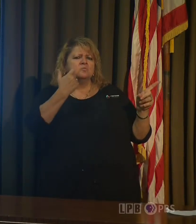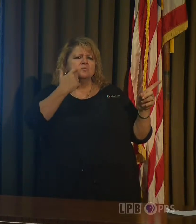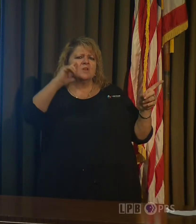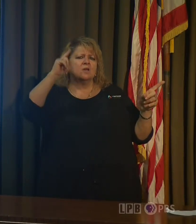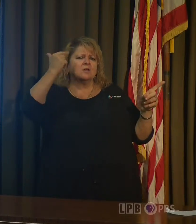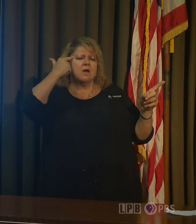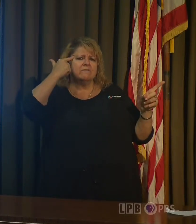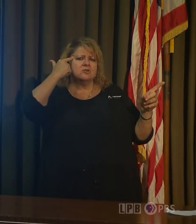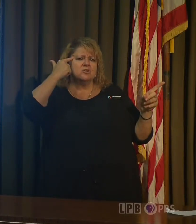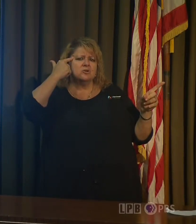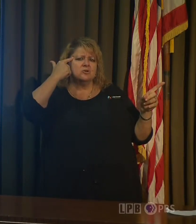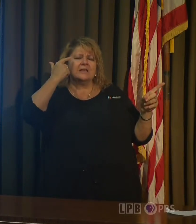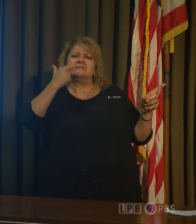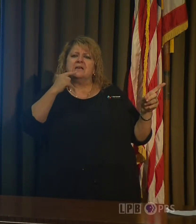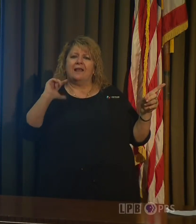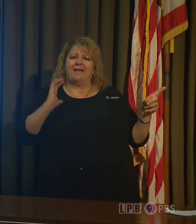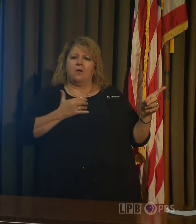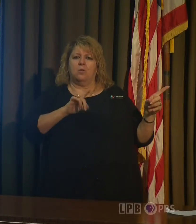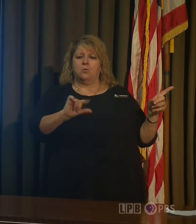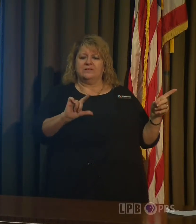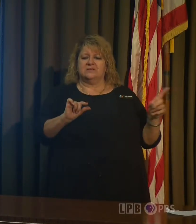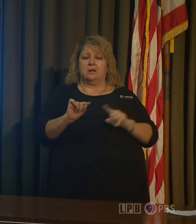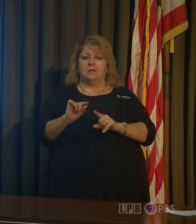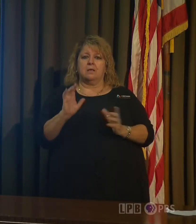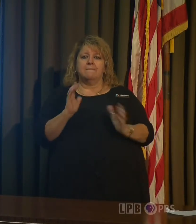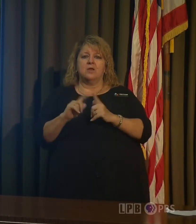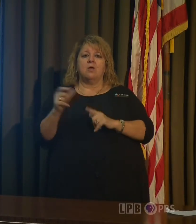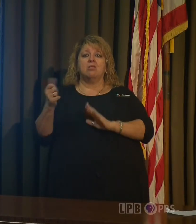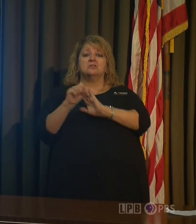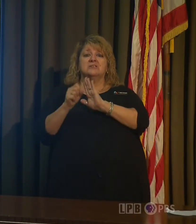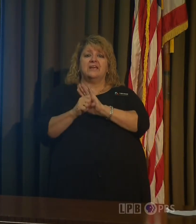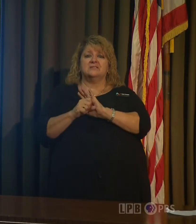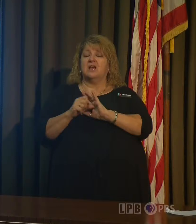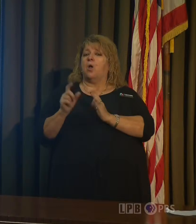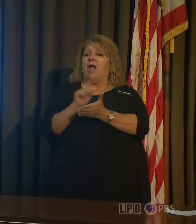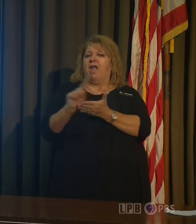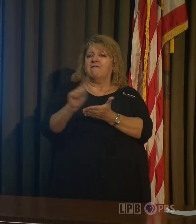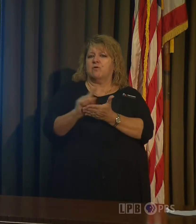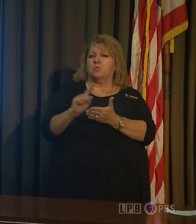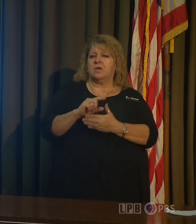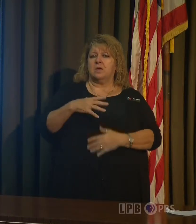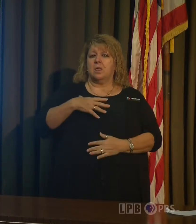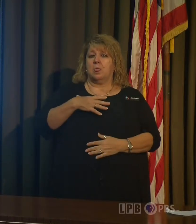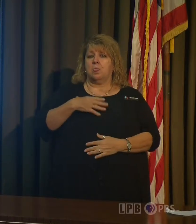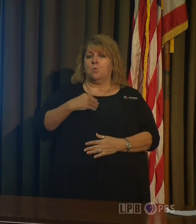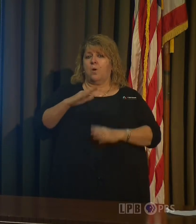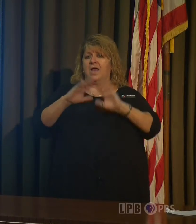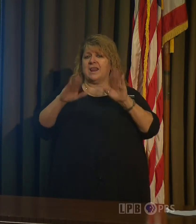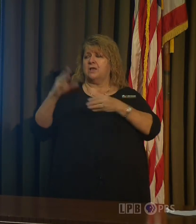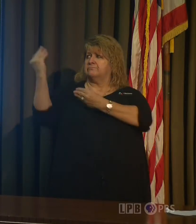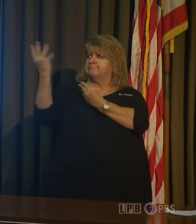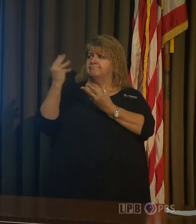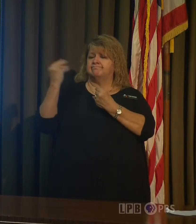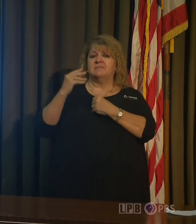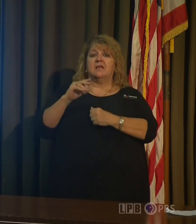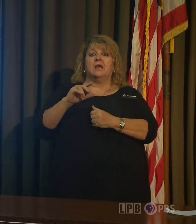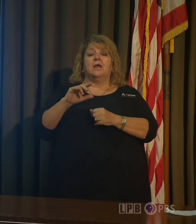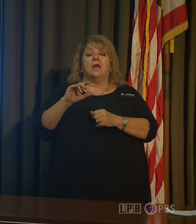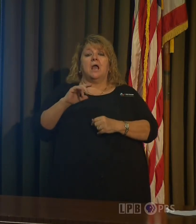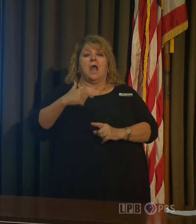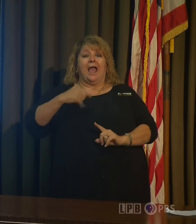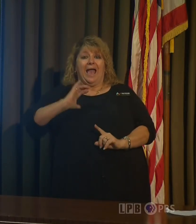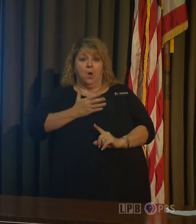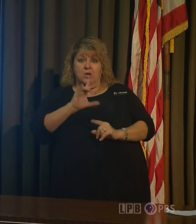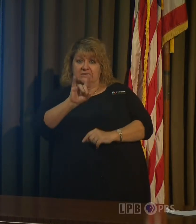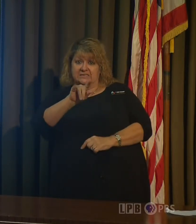some rankings compared to other states. We get weekly reports from the White House that gives data for Louisiana and also compares